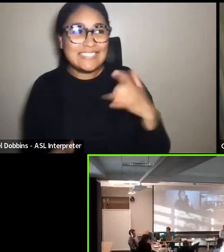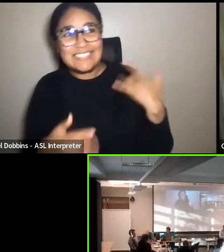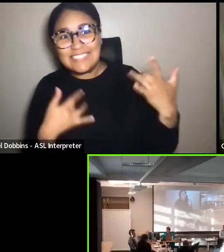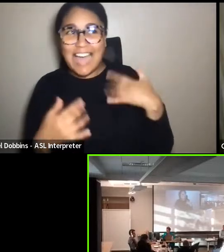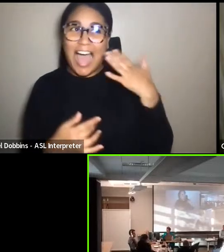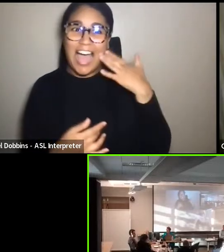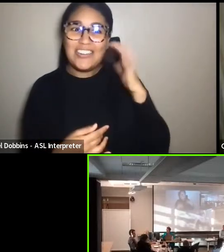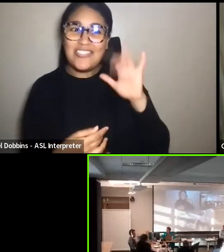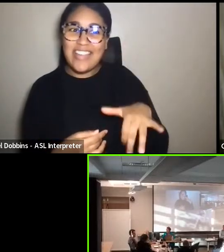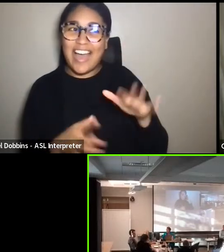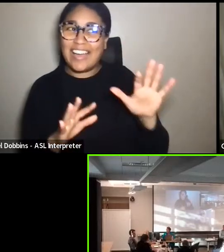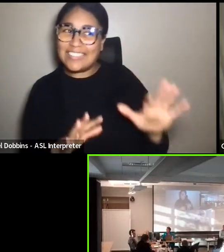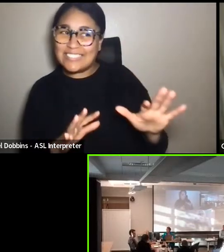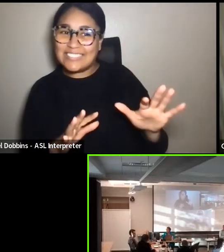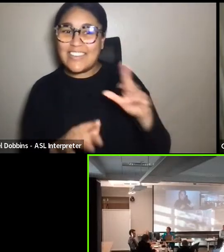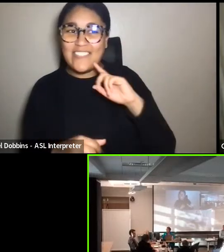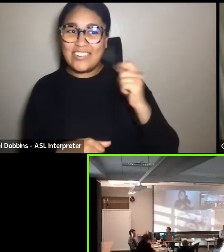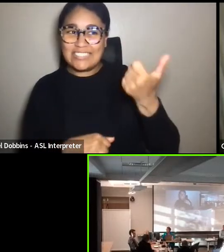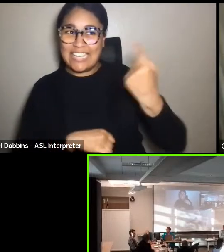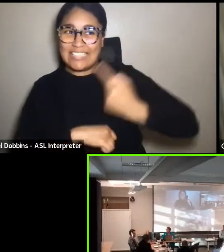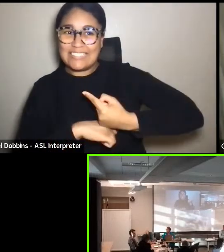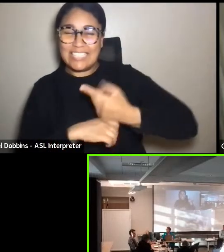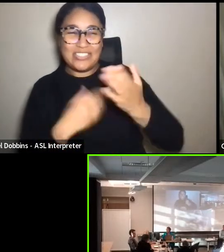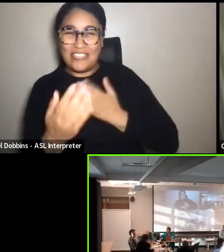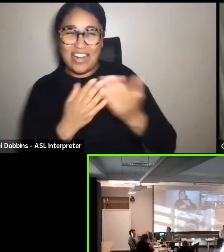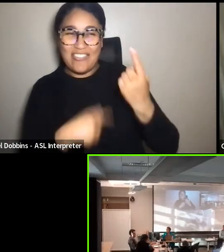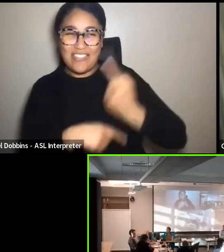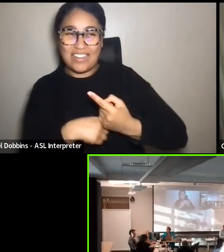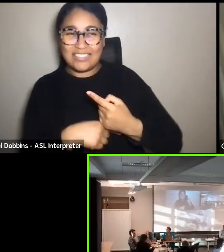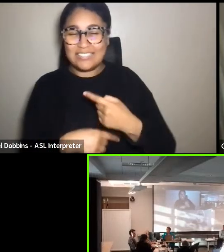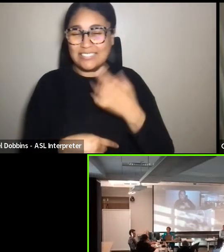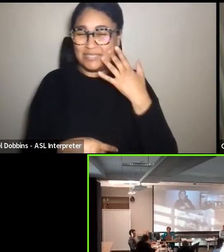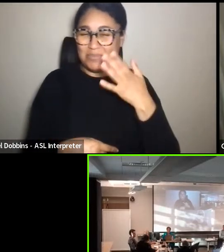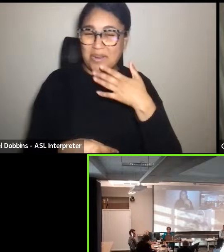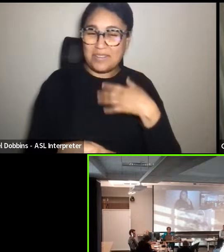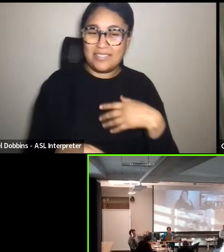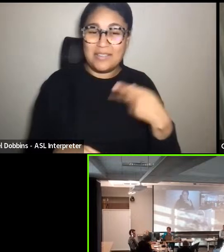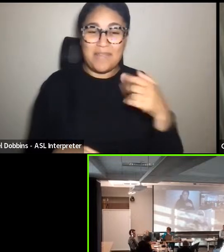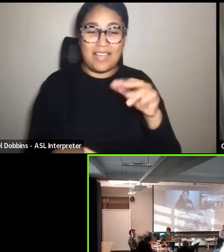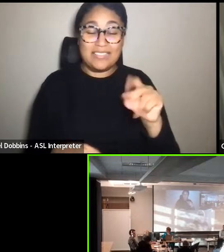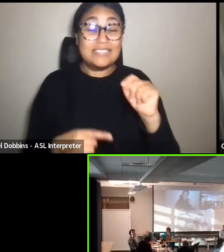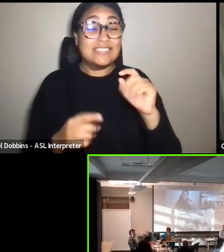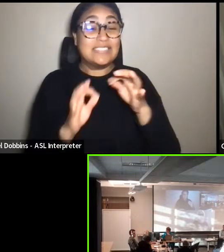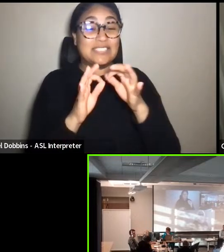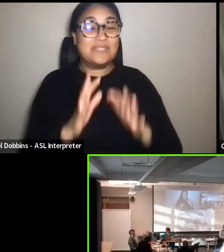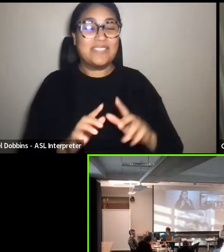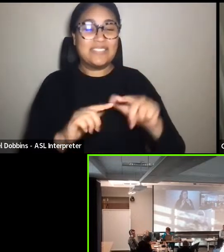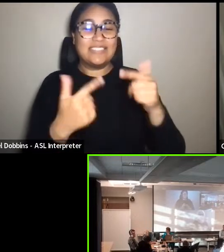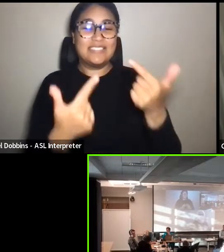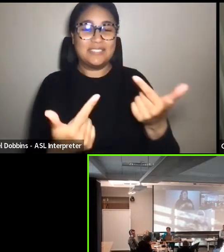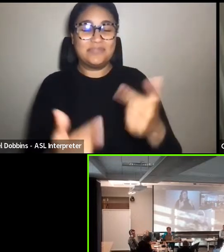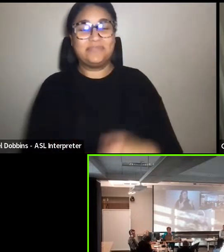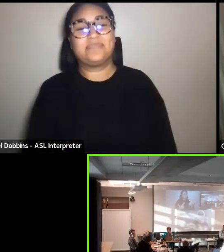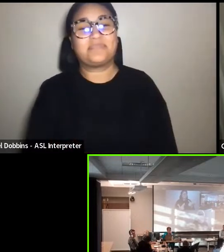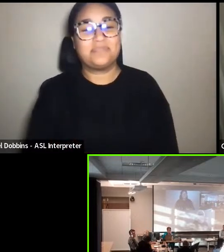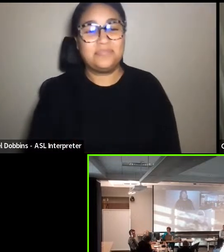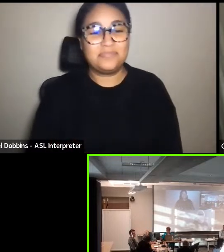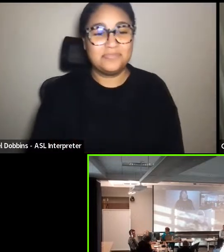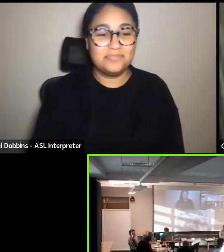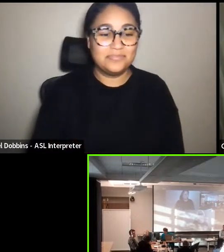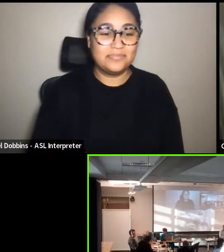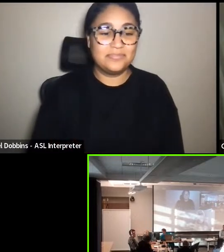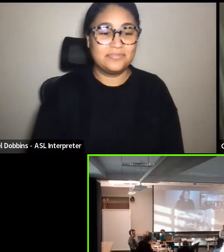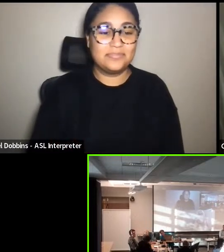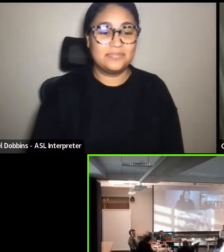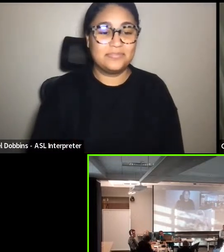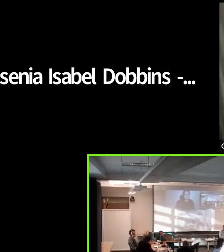of knew that. 14 days or whatever it is. Uh-huh. Just kidding. Smarty pants. We are gonna convene folks starting in the fall in groups.